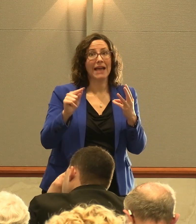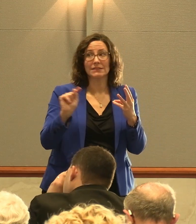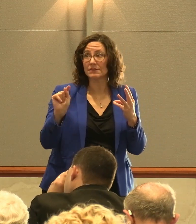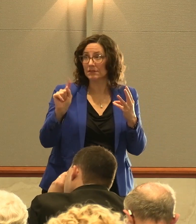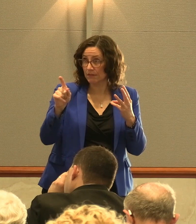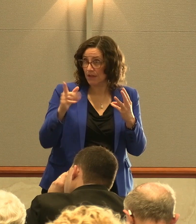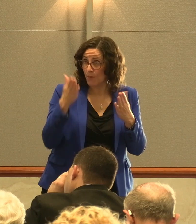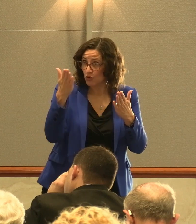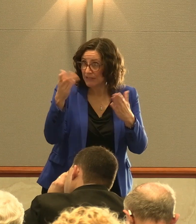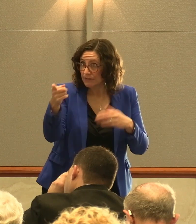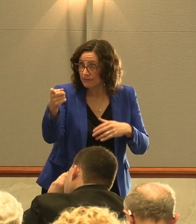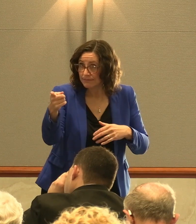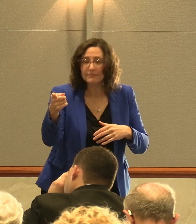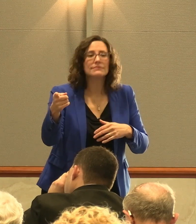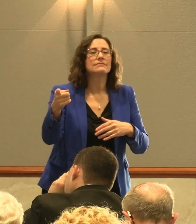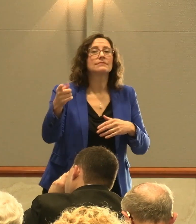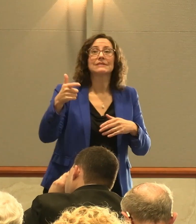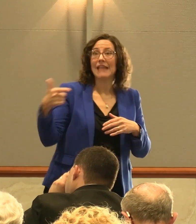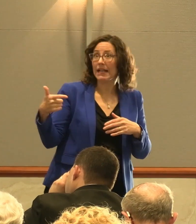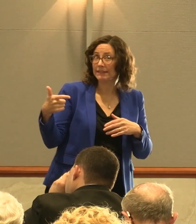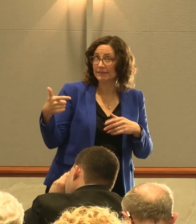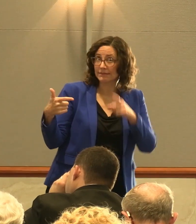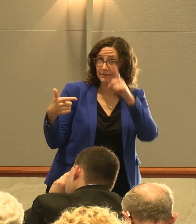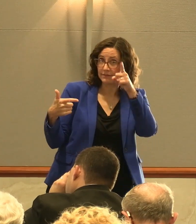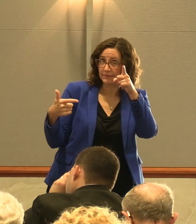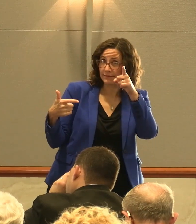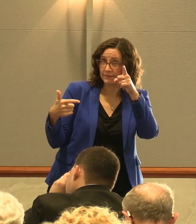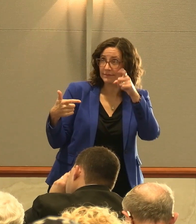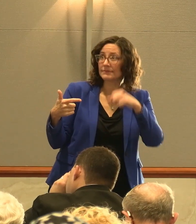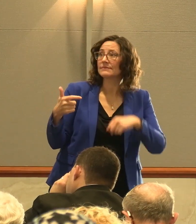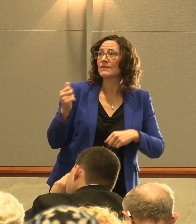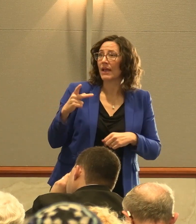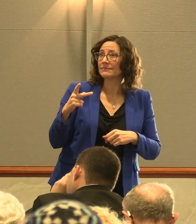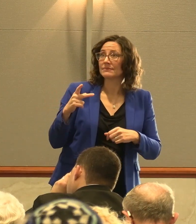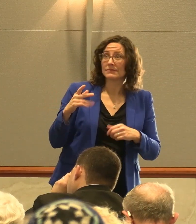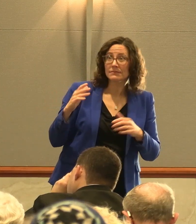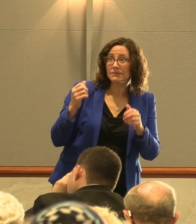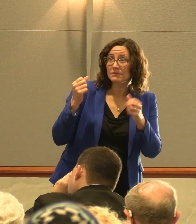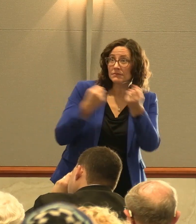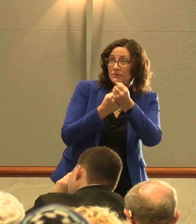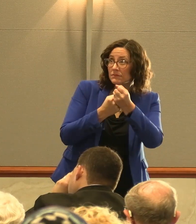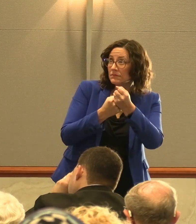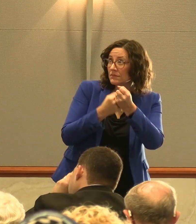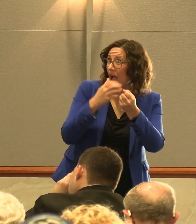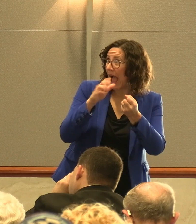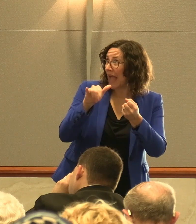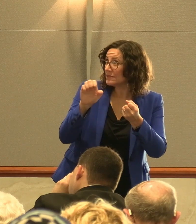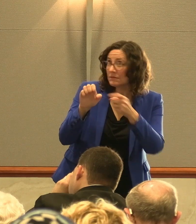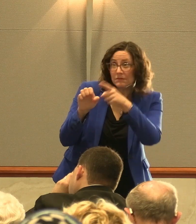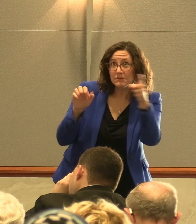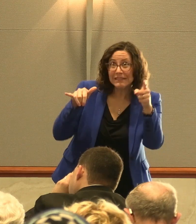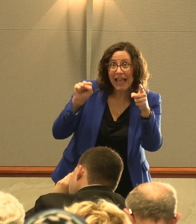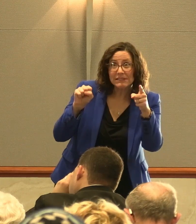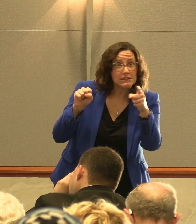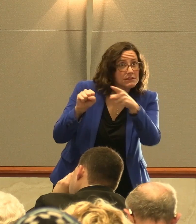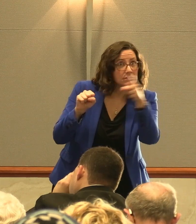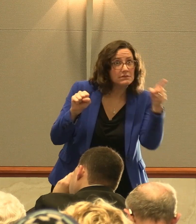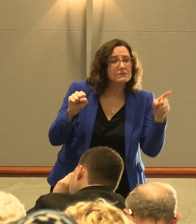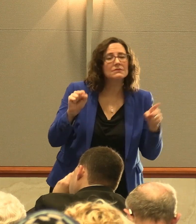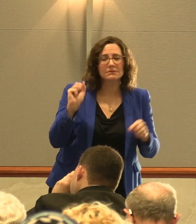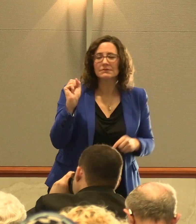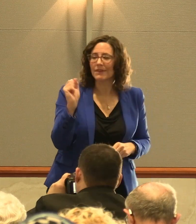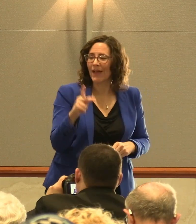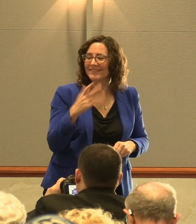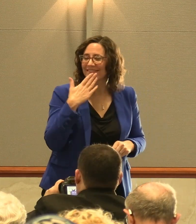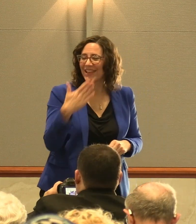motion? Thank you. And a second? And everyone, yes? Yes.